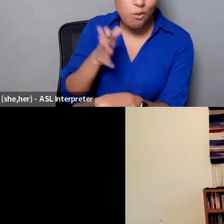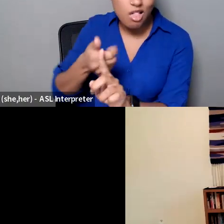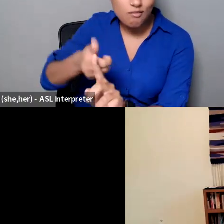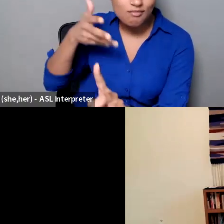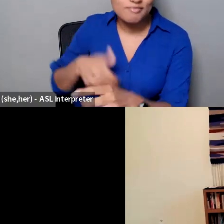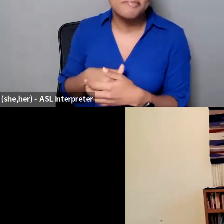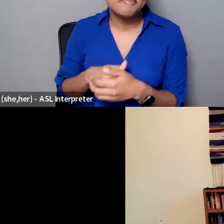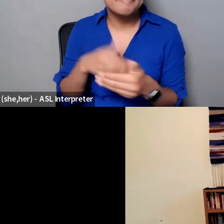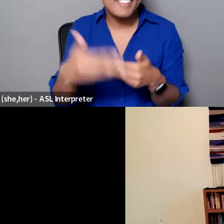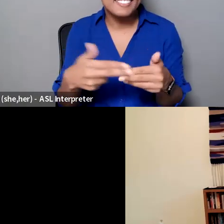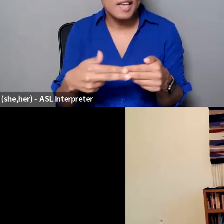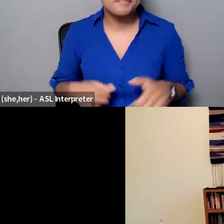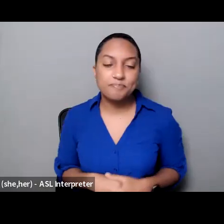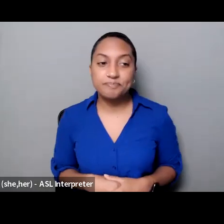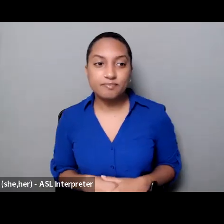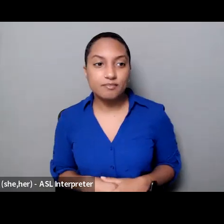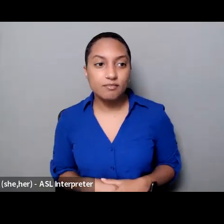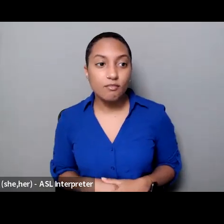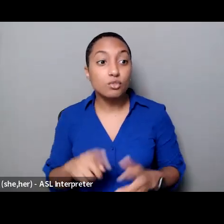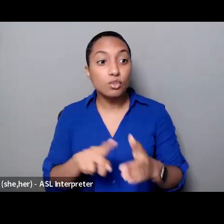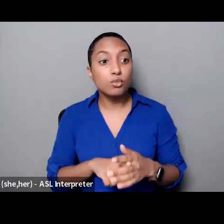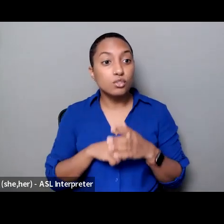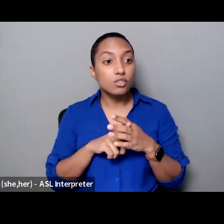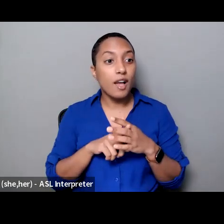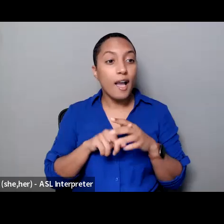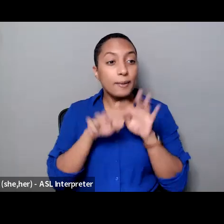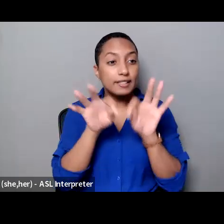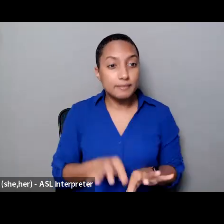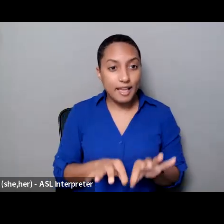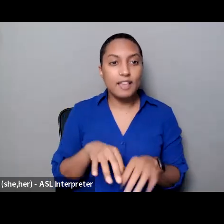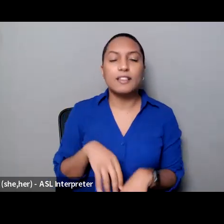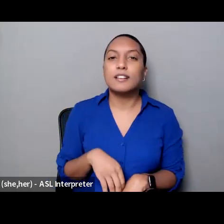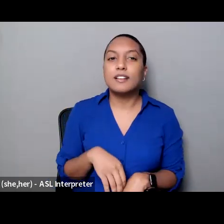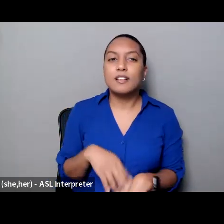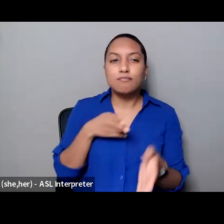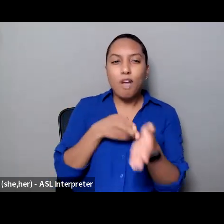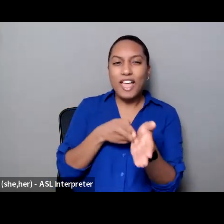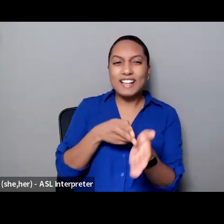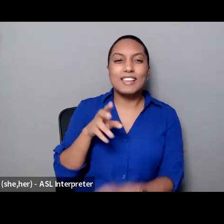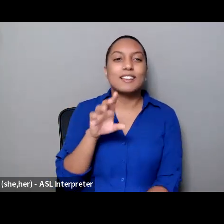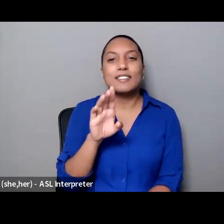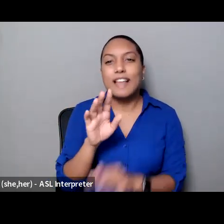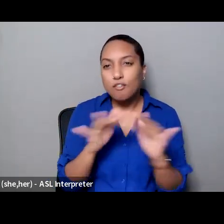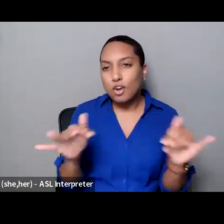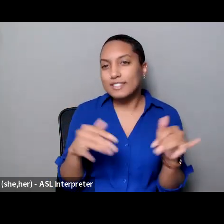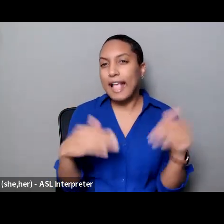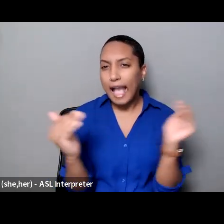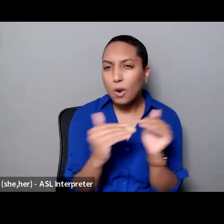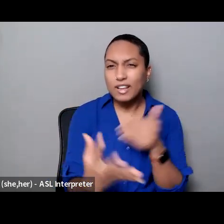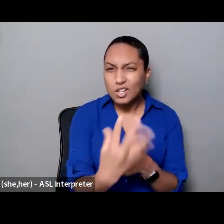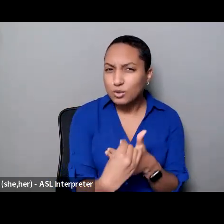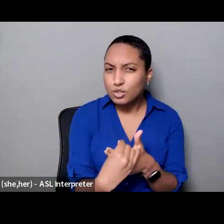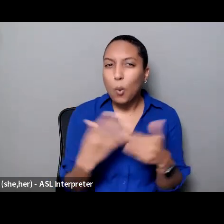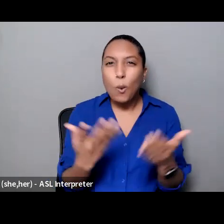As I start with the key elements for authentic DEI change, I want to first talk about